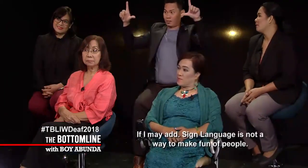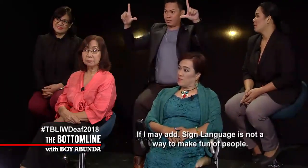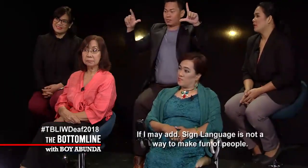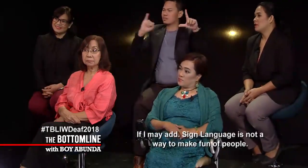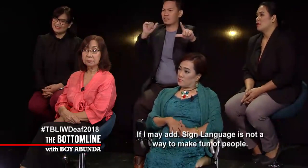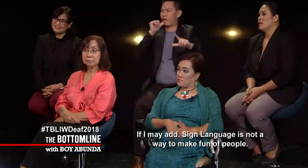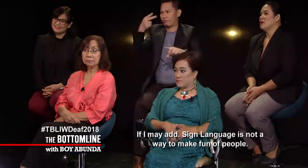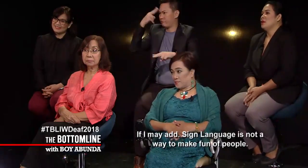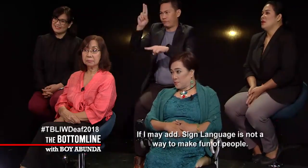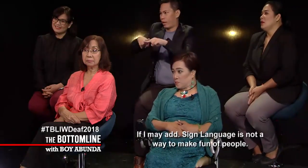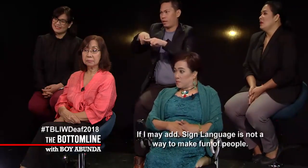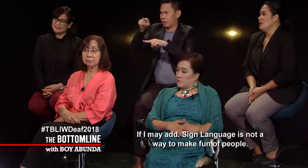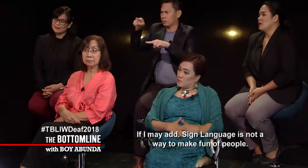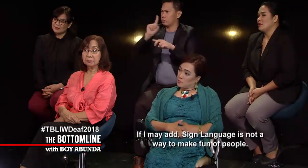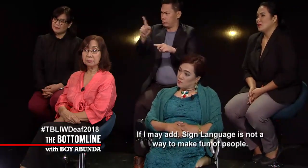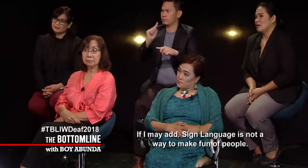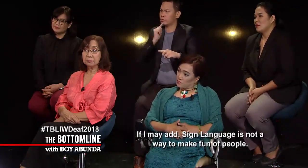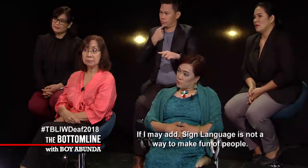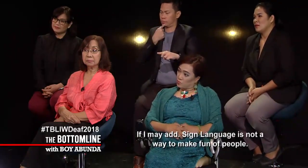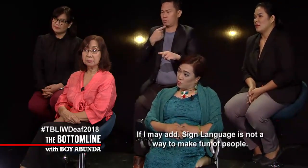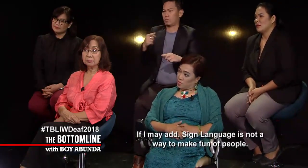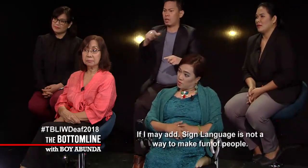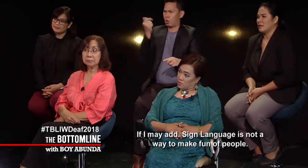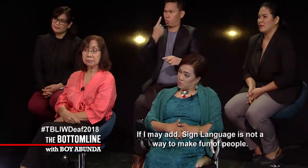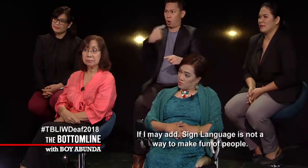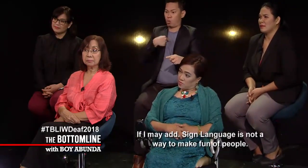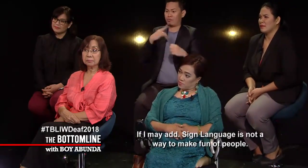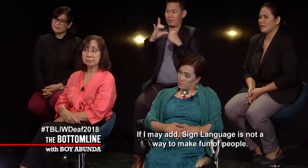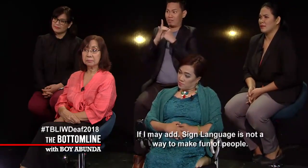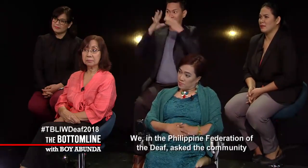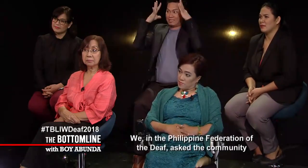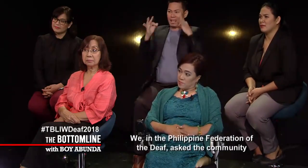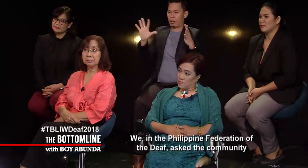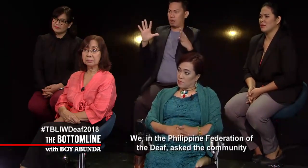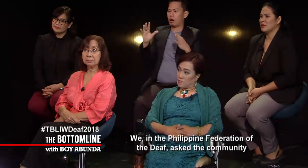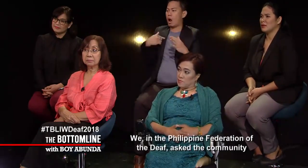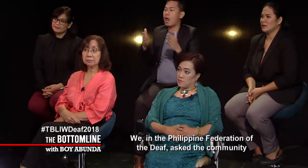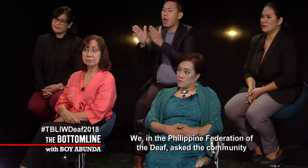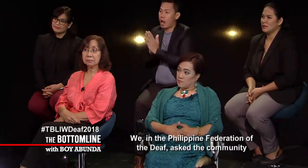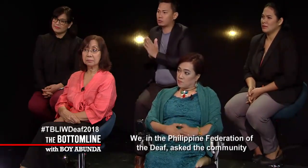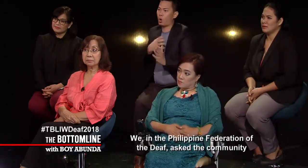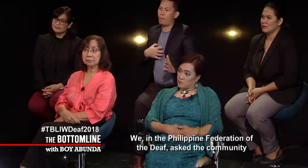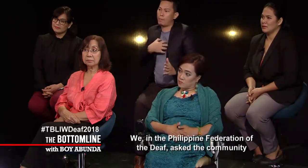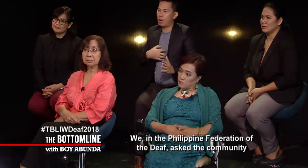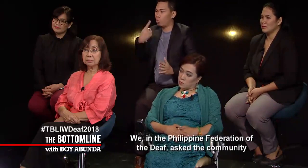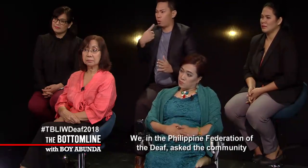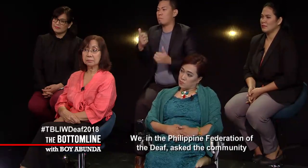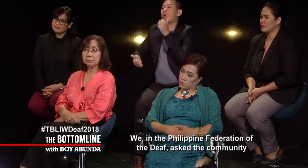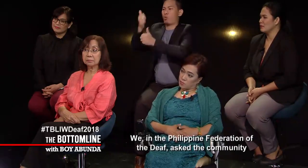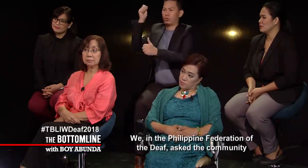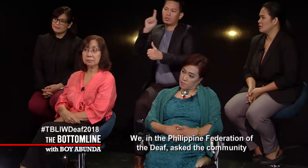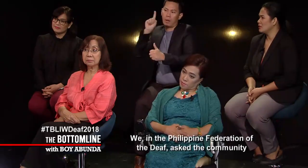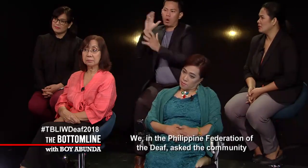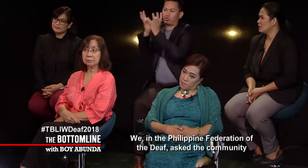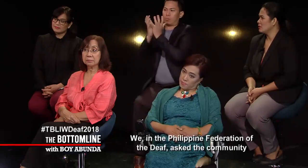I may add, sign language is not a way to make fun of people. Kami po, Philippine Federation of the